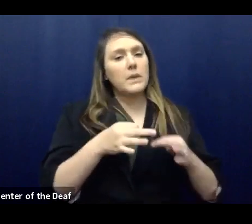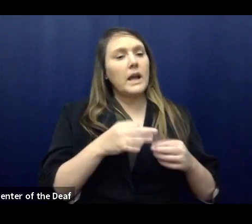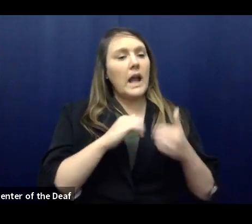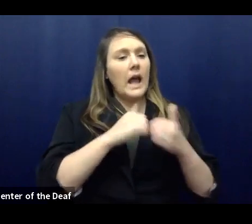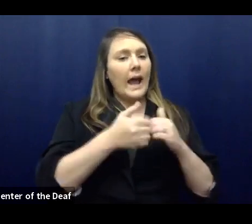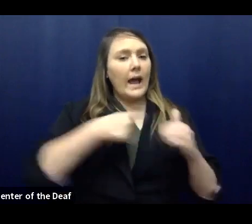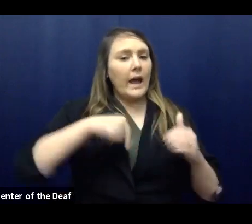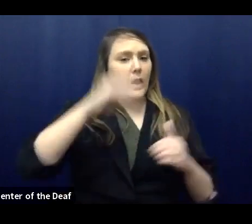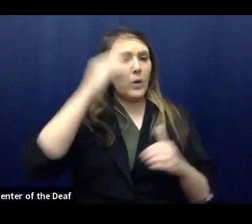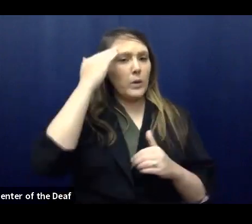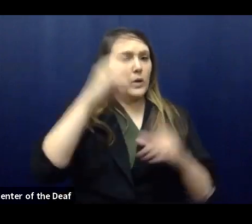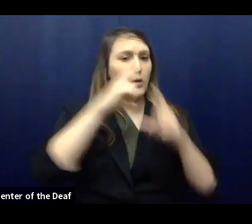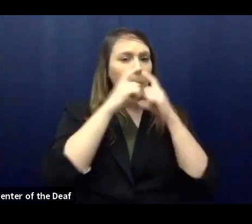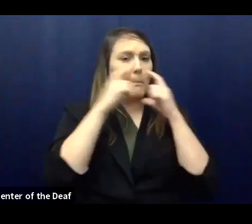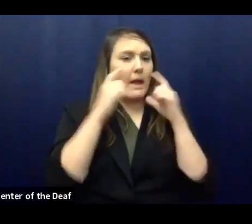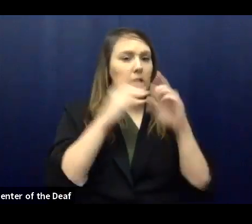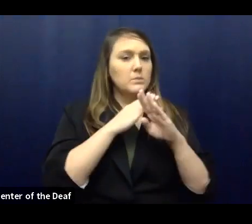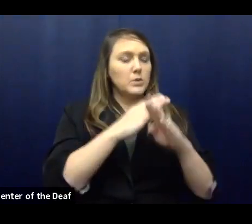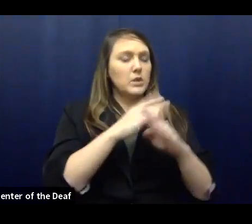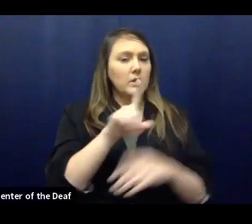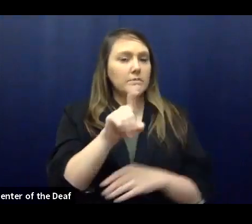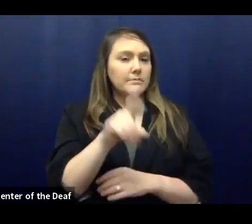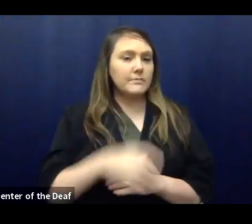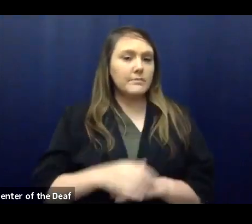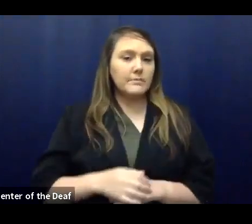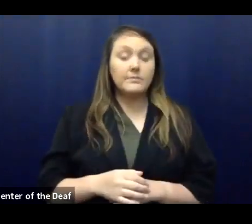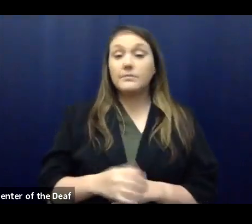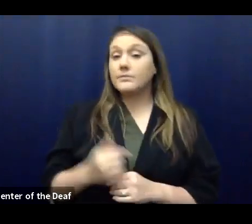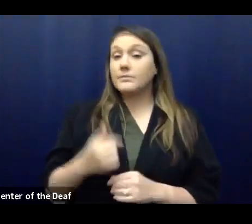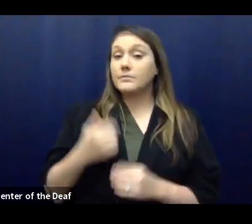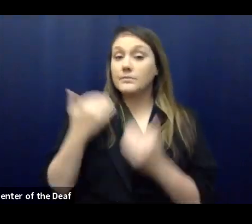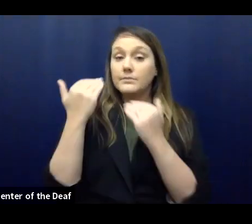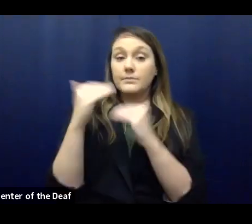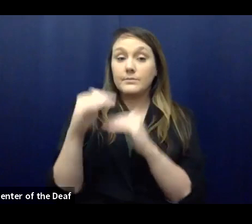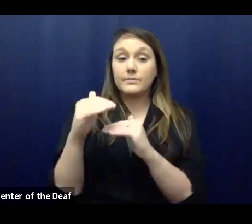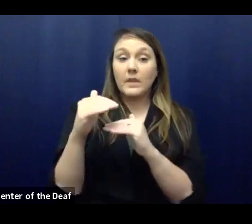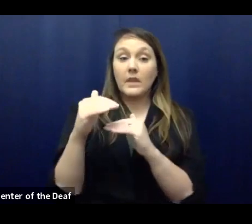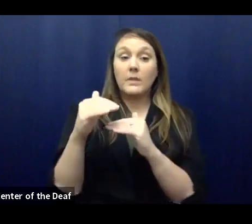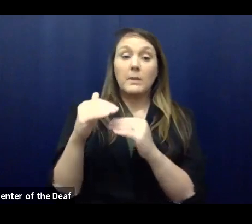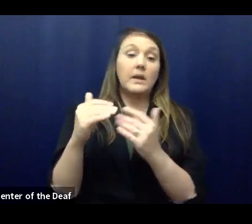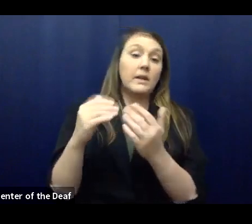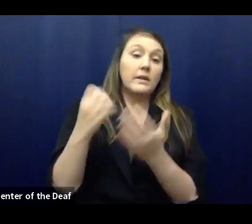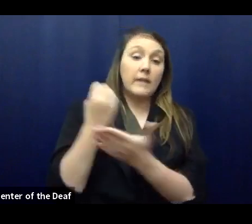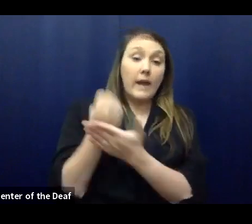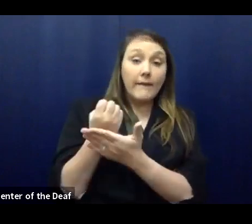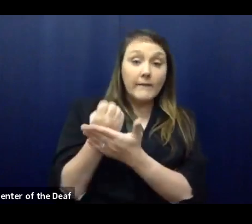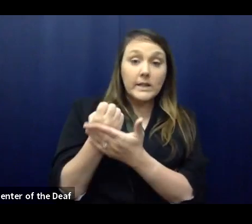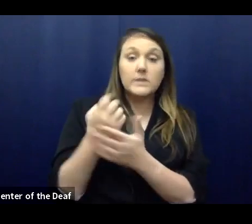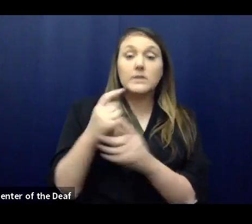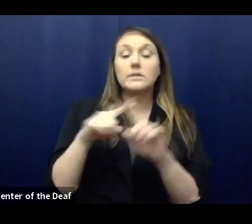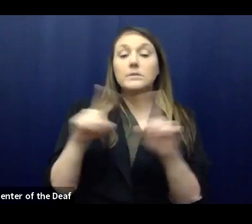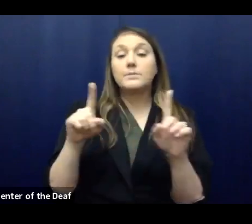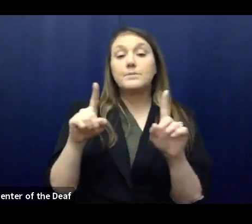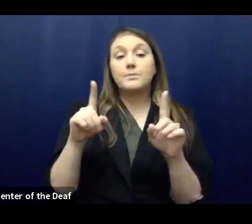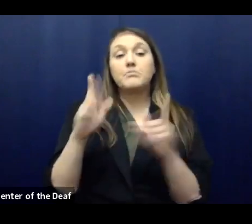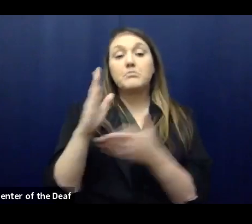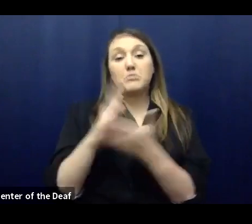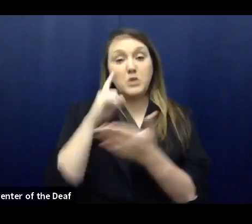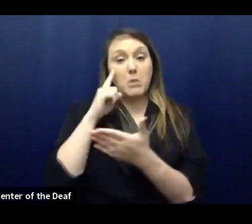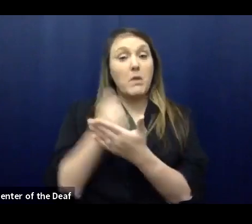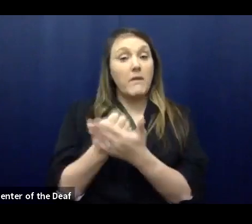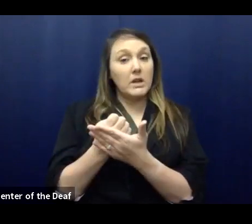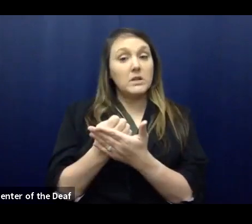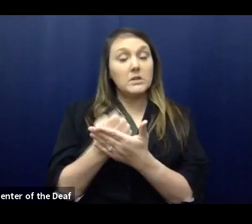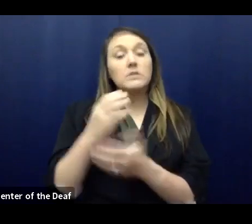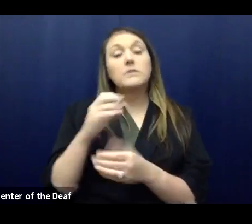the spread of COVID-19? I think there's a limited body of evidence, but there is some evidence out there. There was a report published